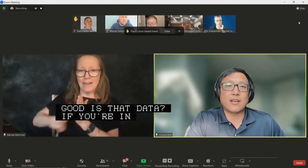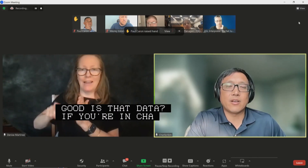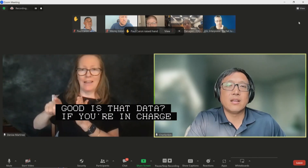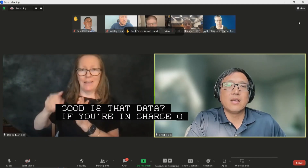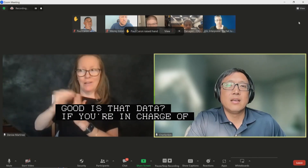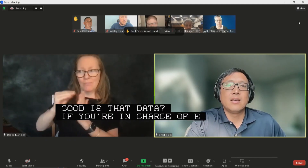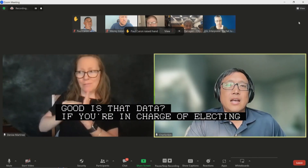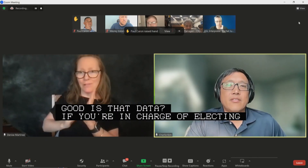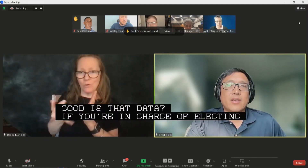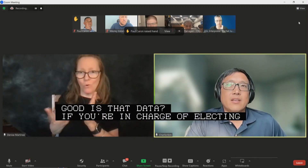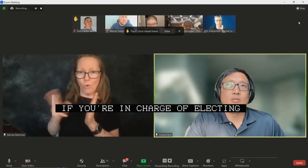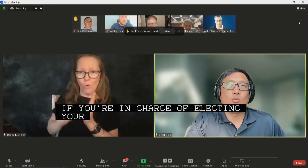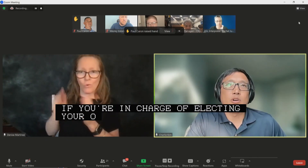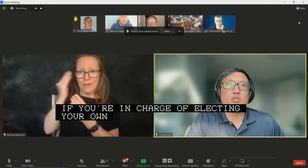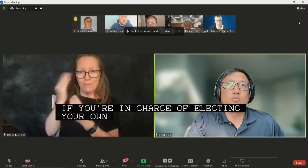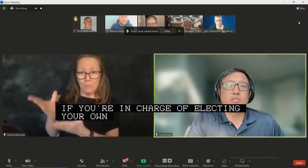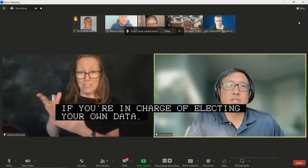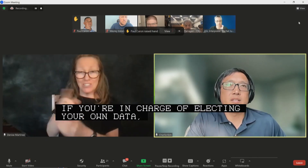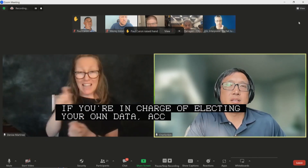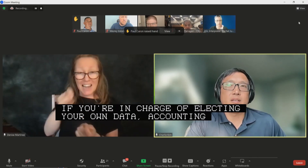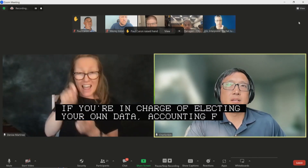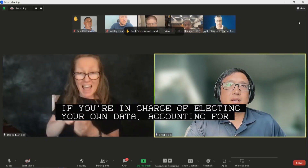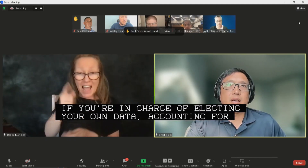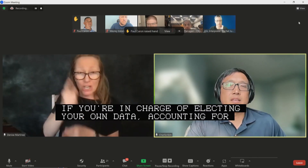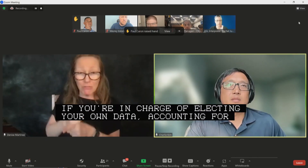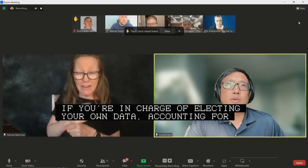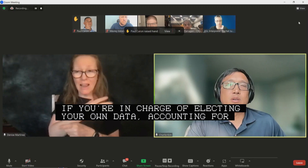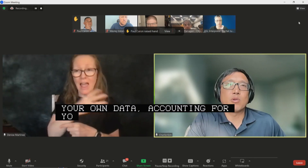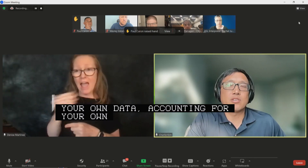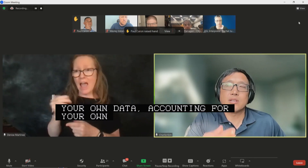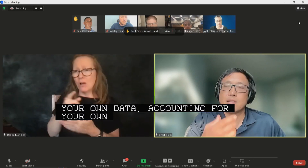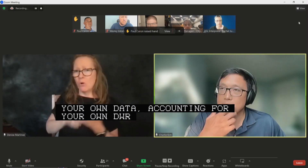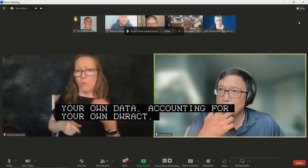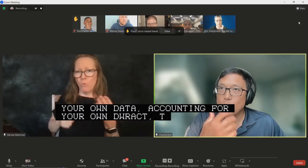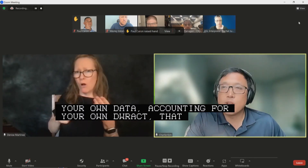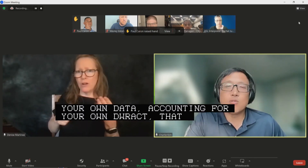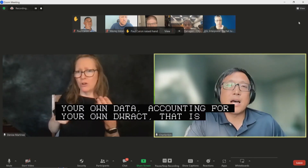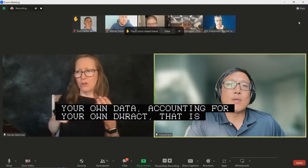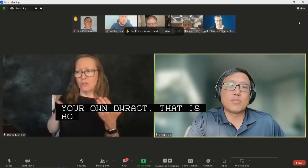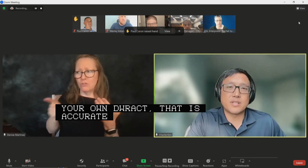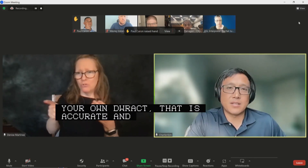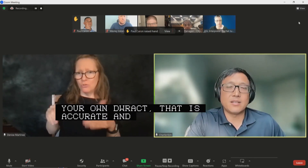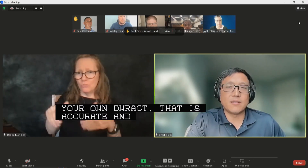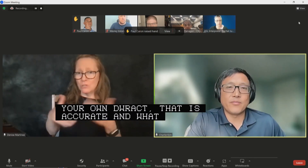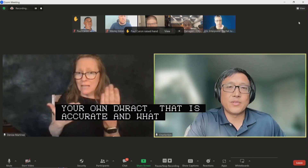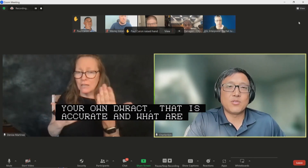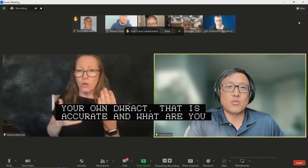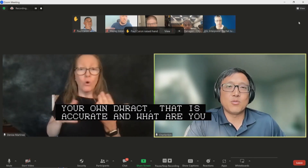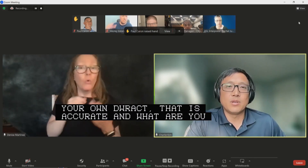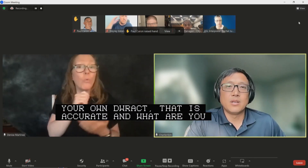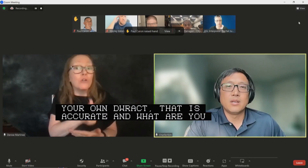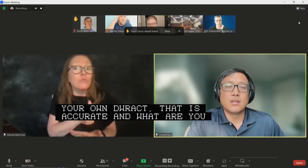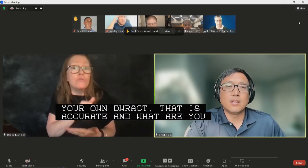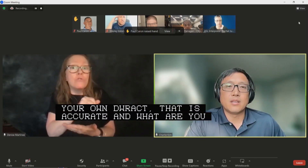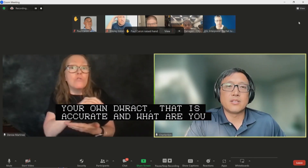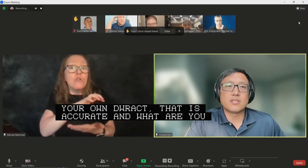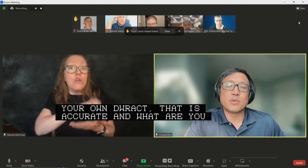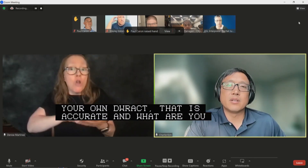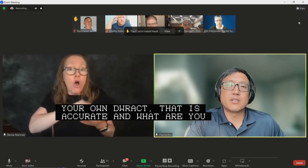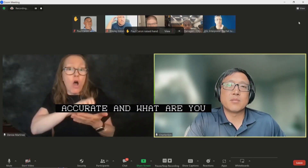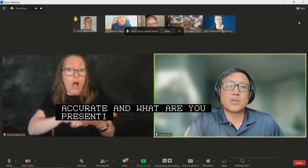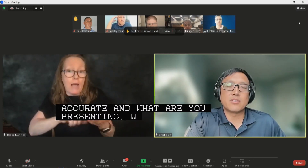that accurate? And then what are you presenting? I think the big question is, what are you not presenting to